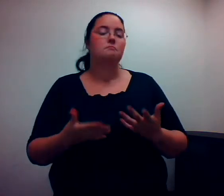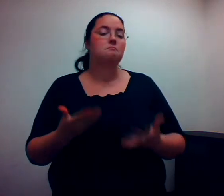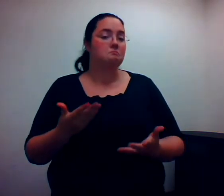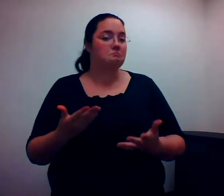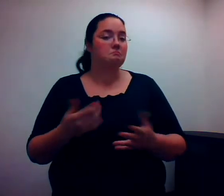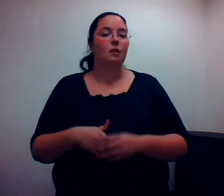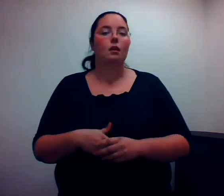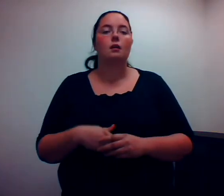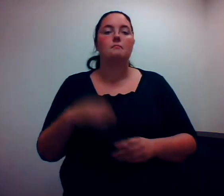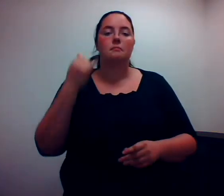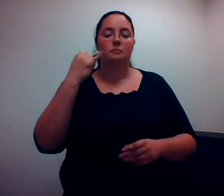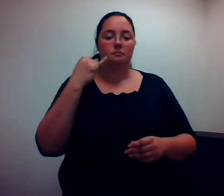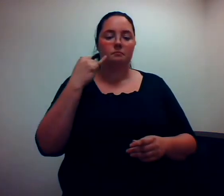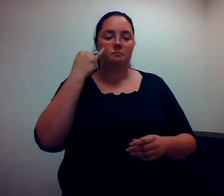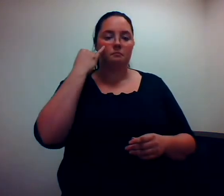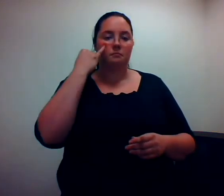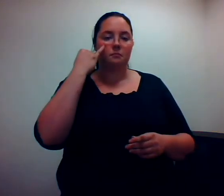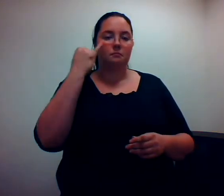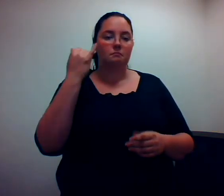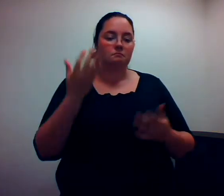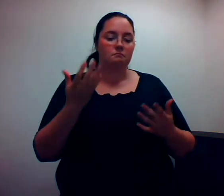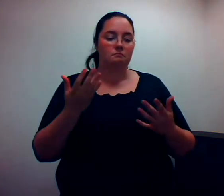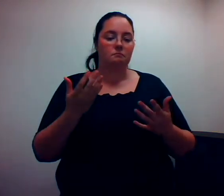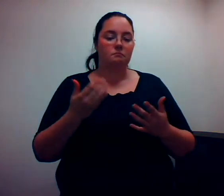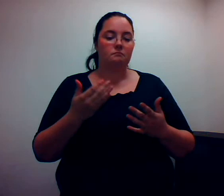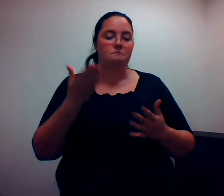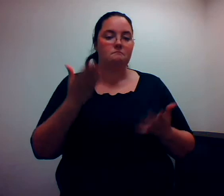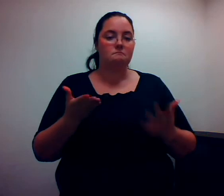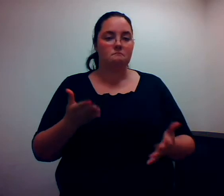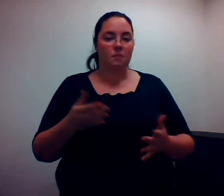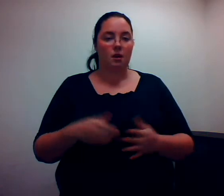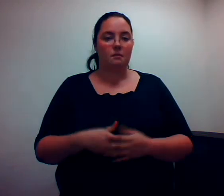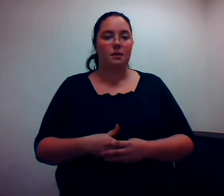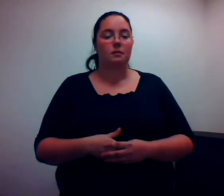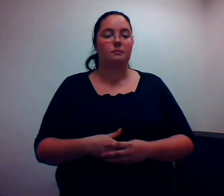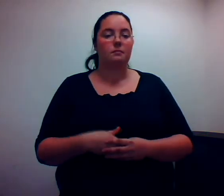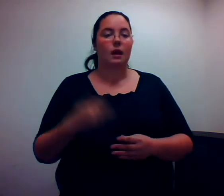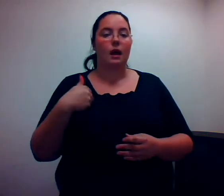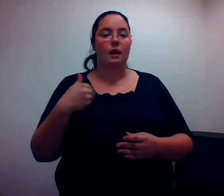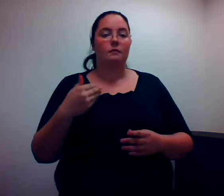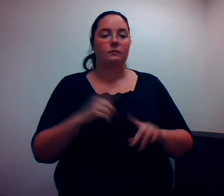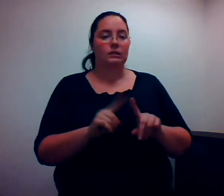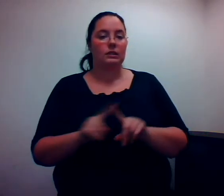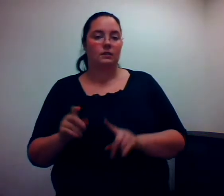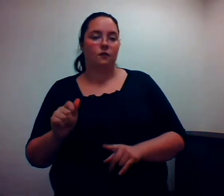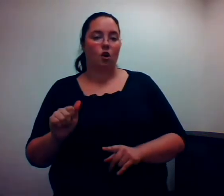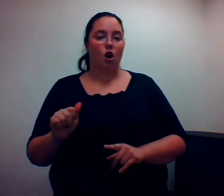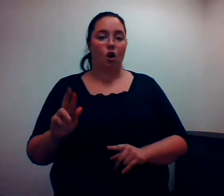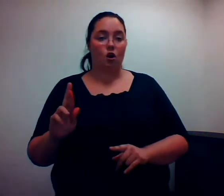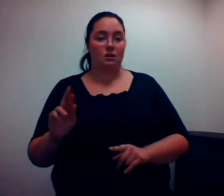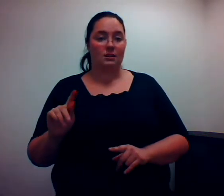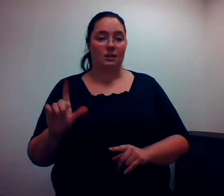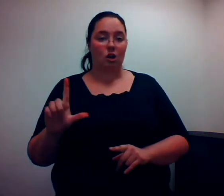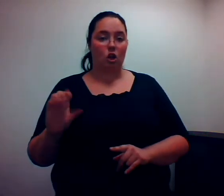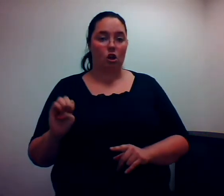report, and under that you can put both of the article's information on that issue. And so they start to think about